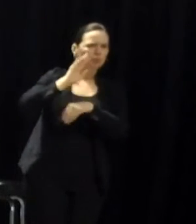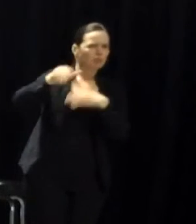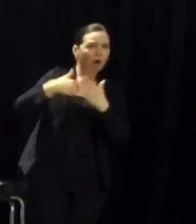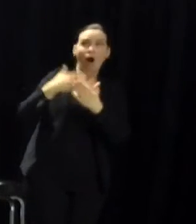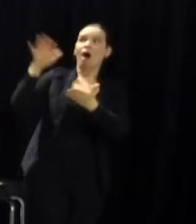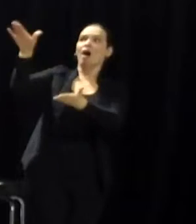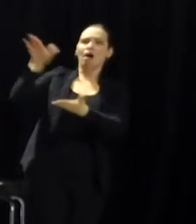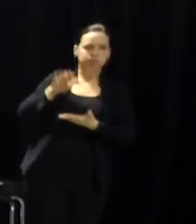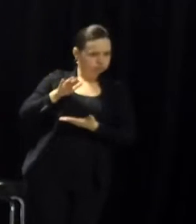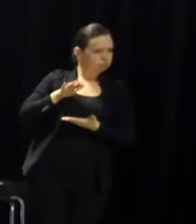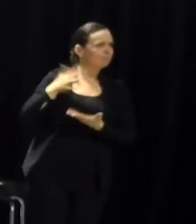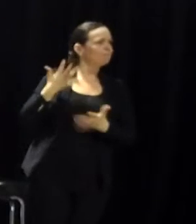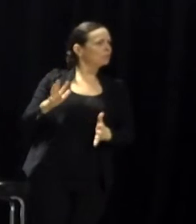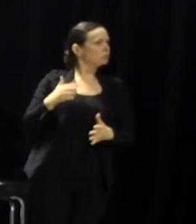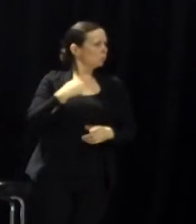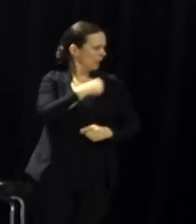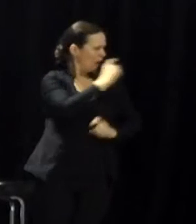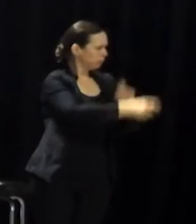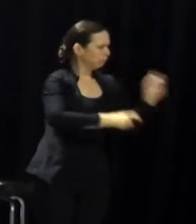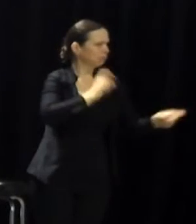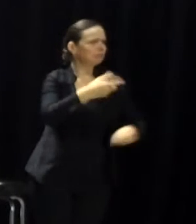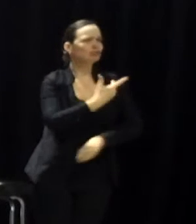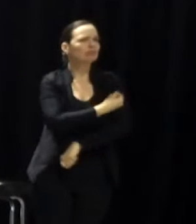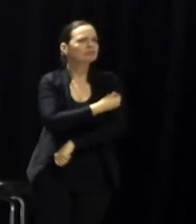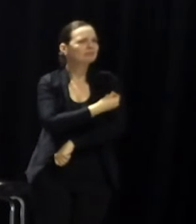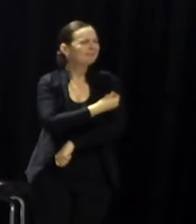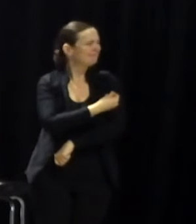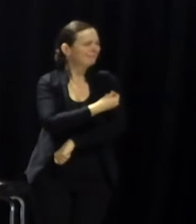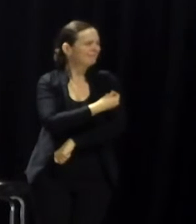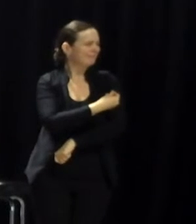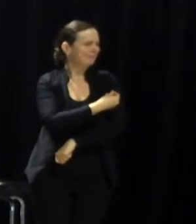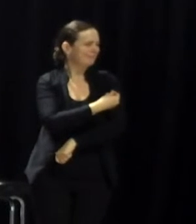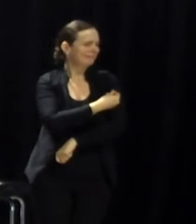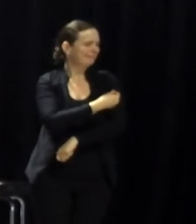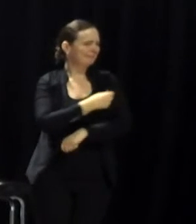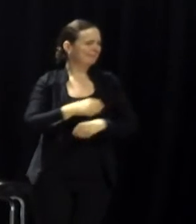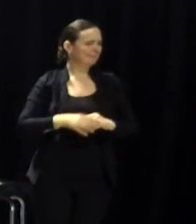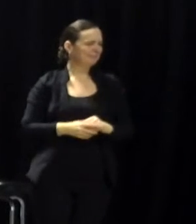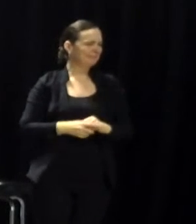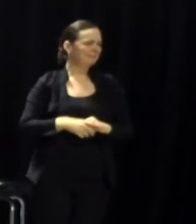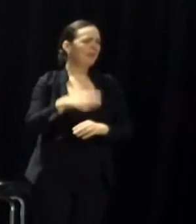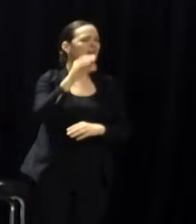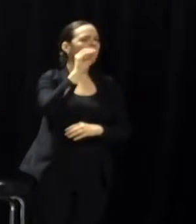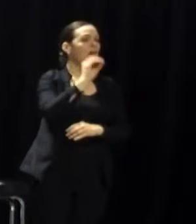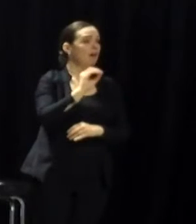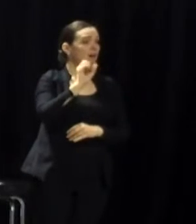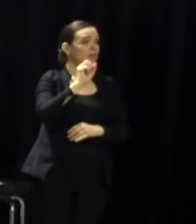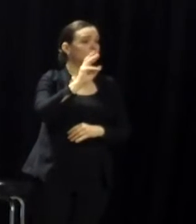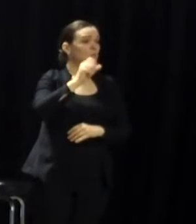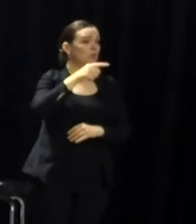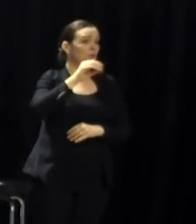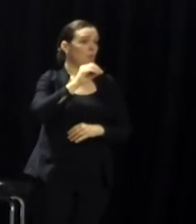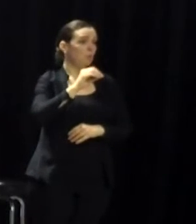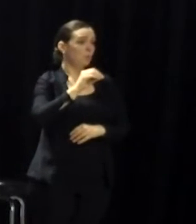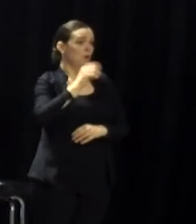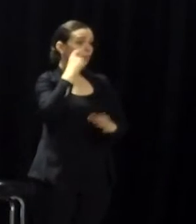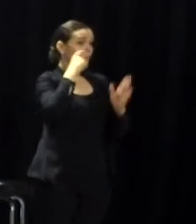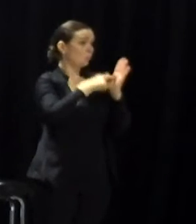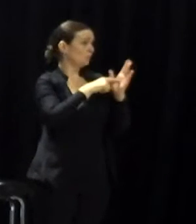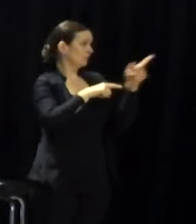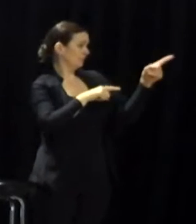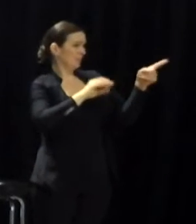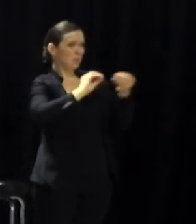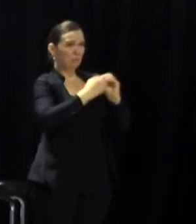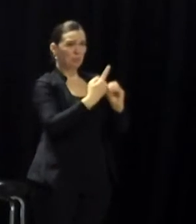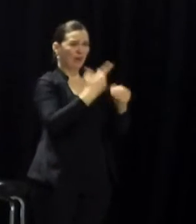Oswego Health, one of the other Central New York hospitals, was actually number 1 as far as they've gotten rid of their doses, meaning that they've administered their